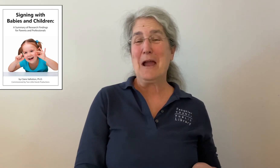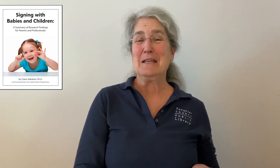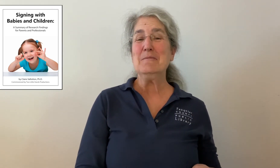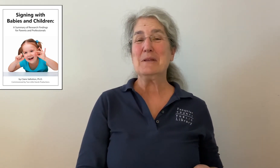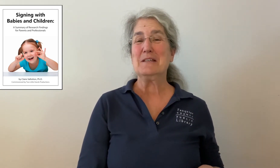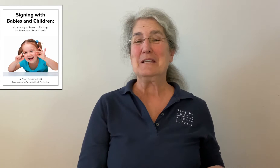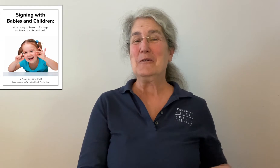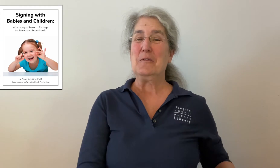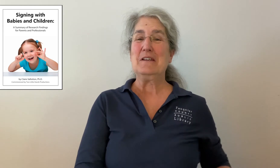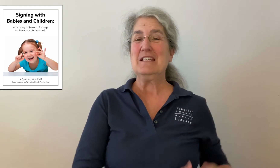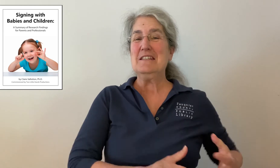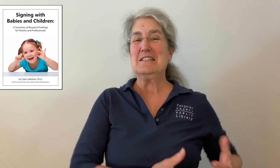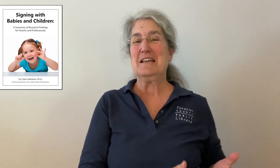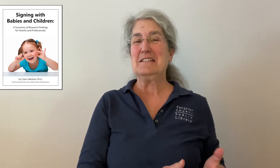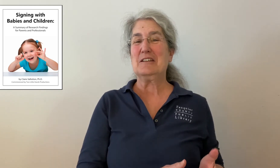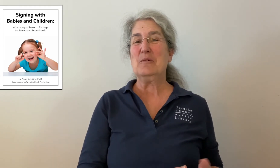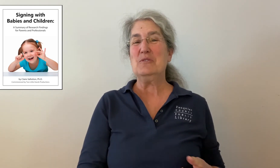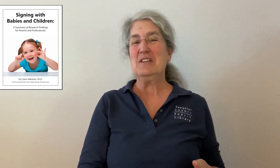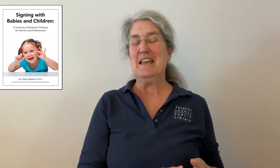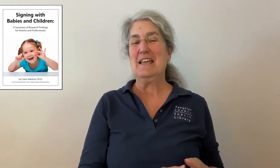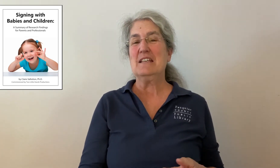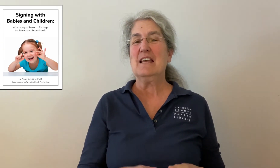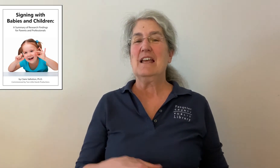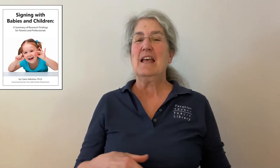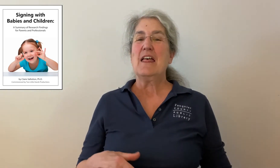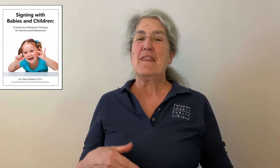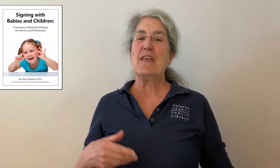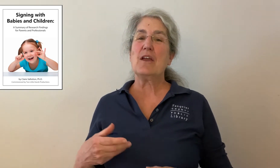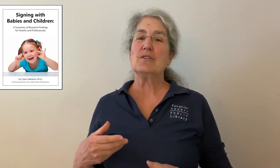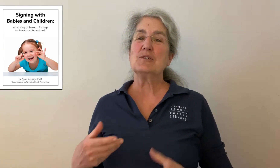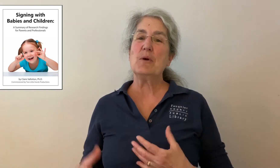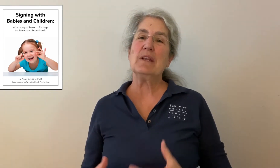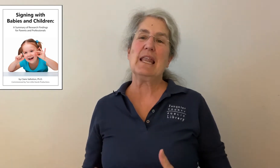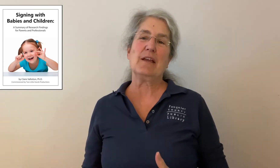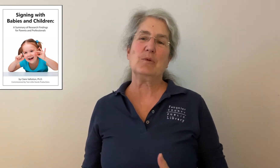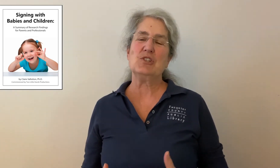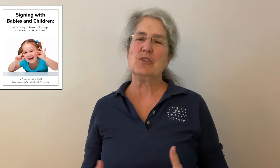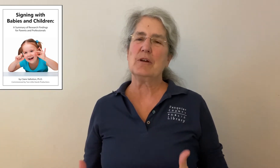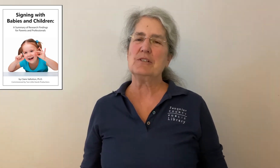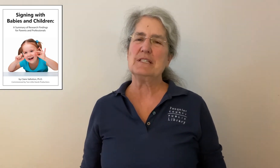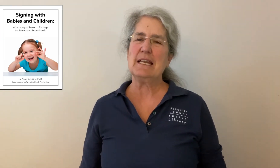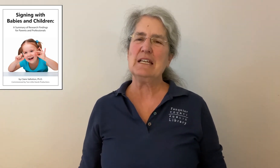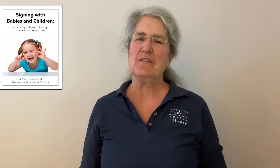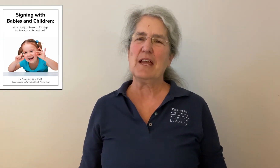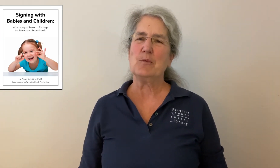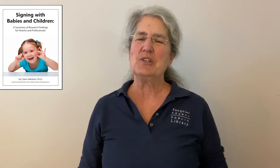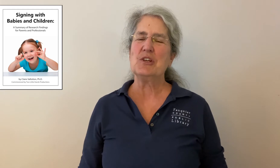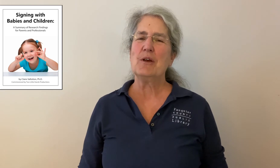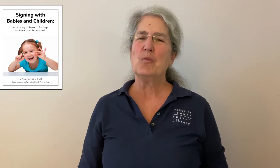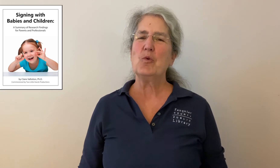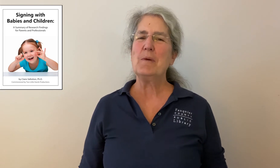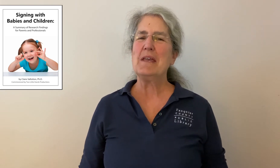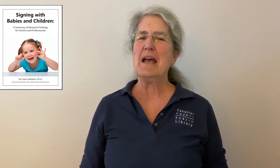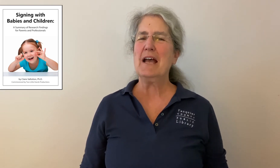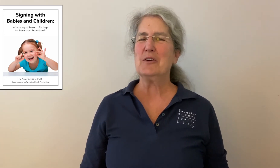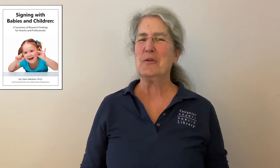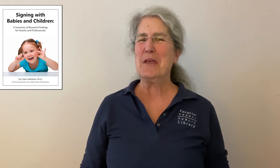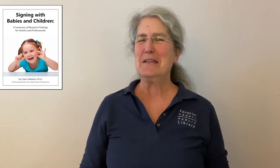signing because they don't need the signs to communicate. Their spoken language and their understanding of language will be higher than